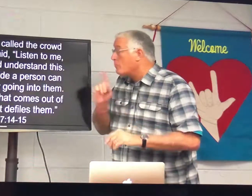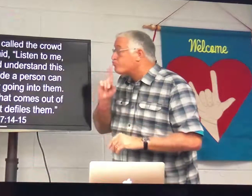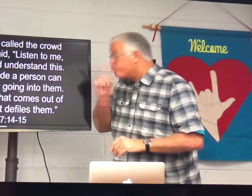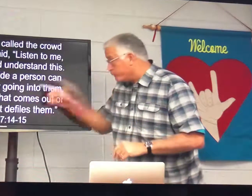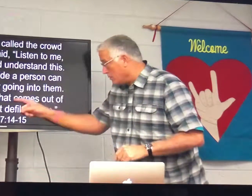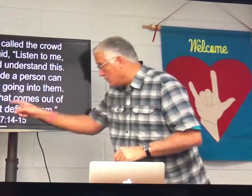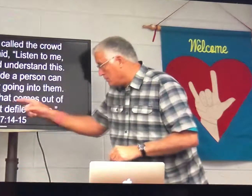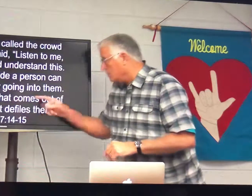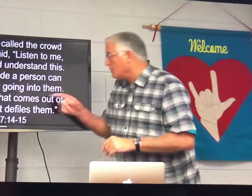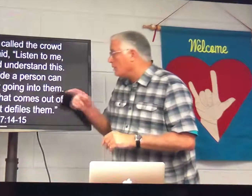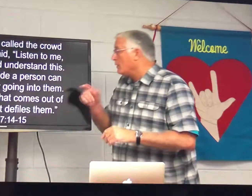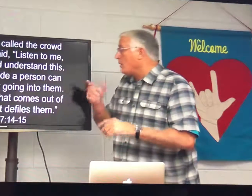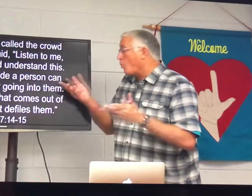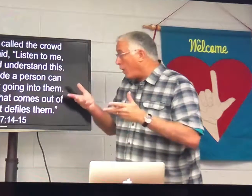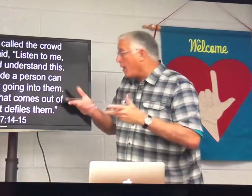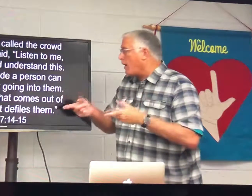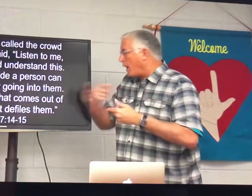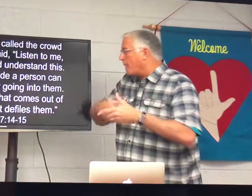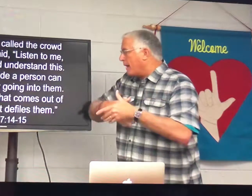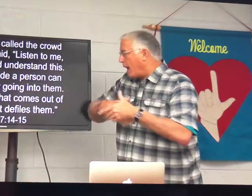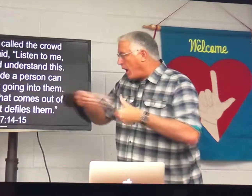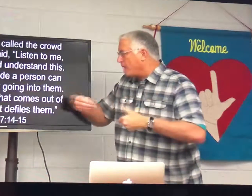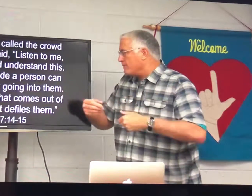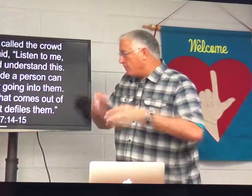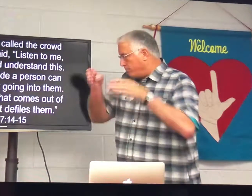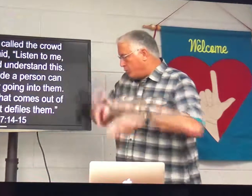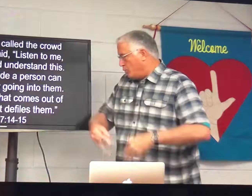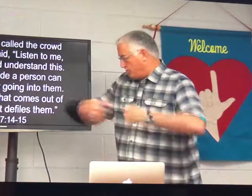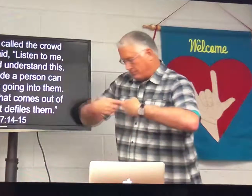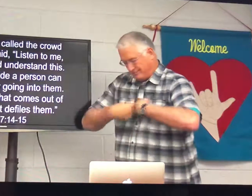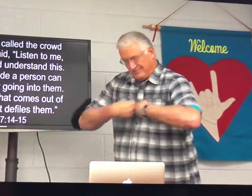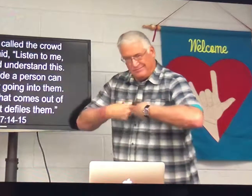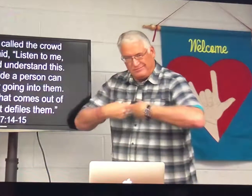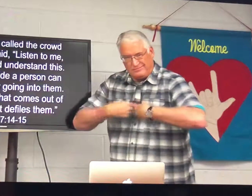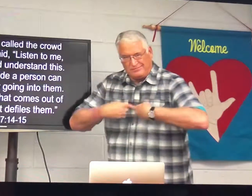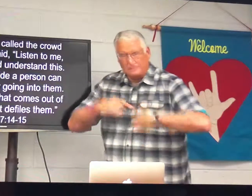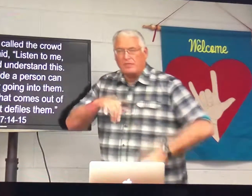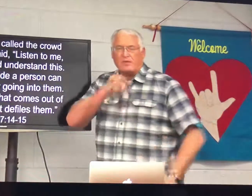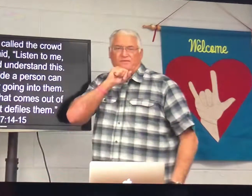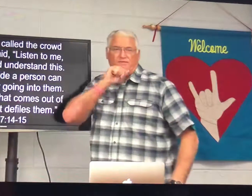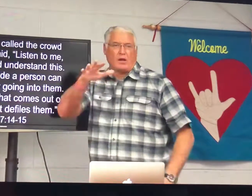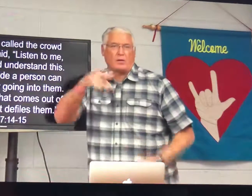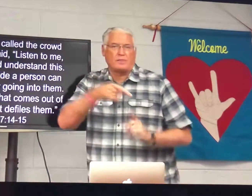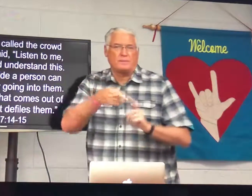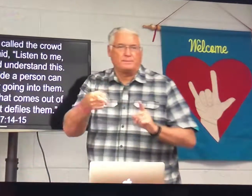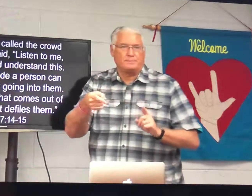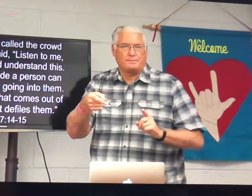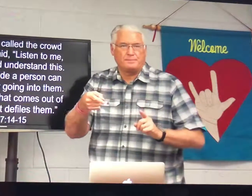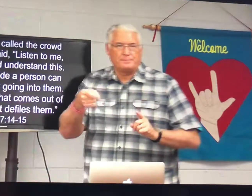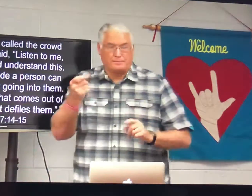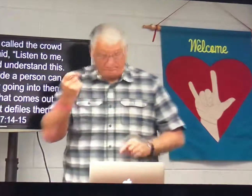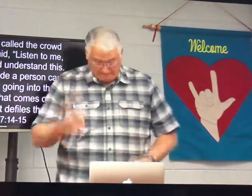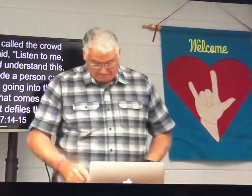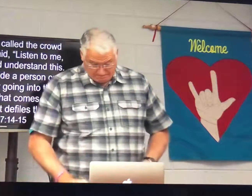Every now and then, we all need a little escape. A place to take a brief vacation from the everyday. And that place is Bonefish